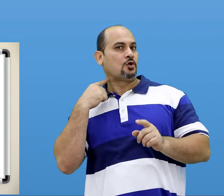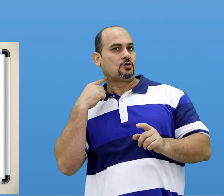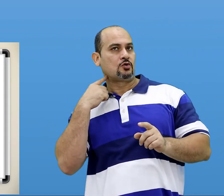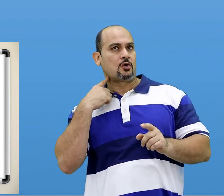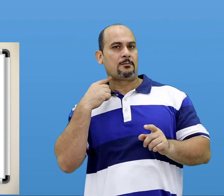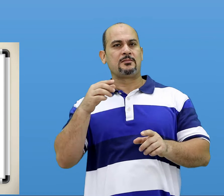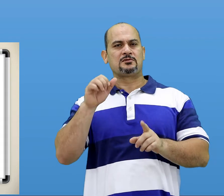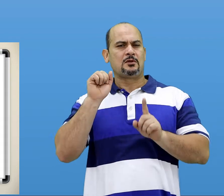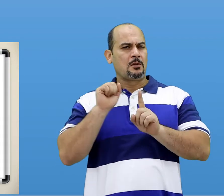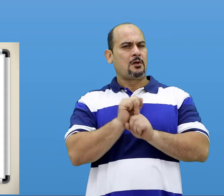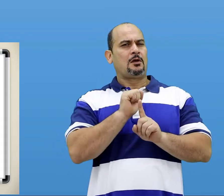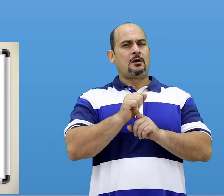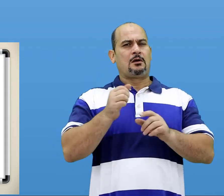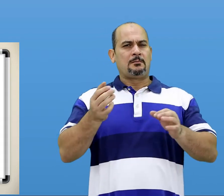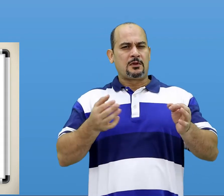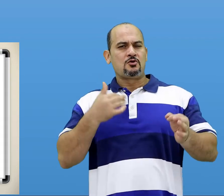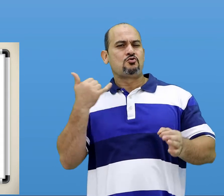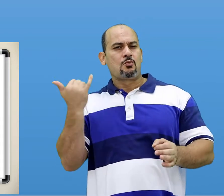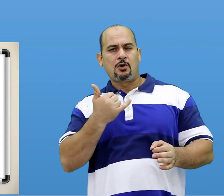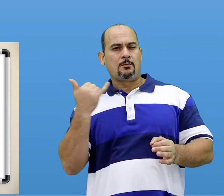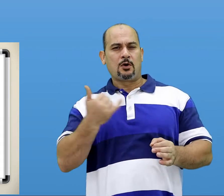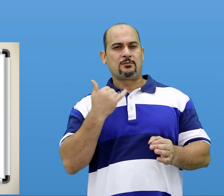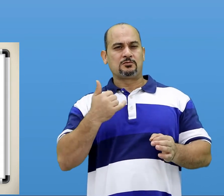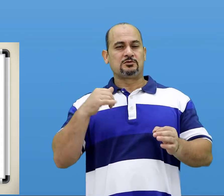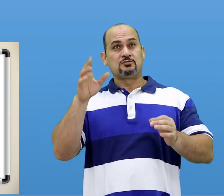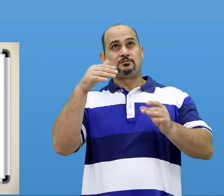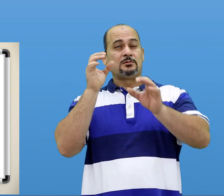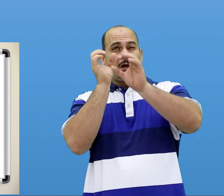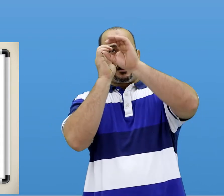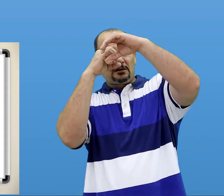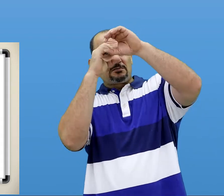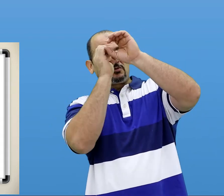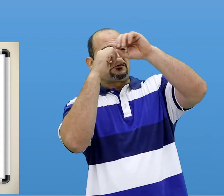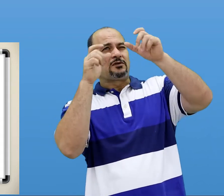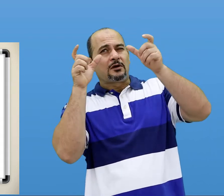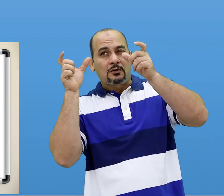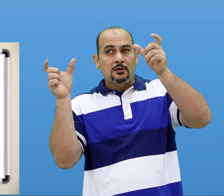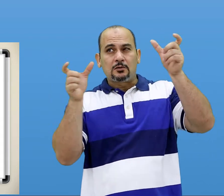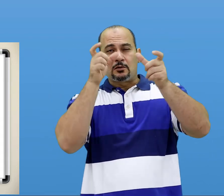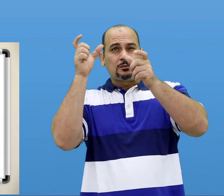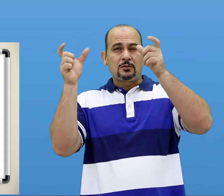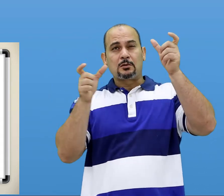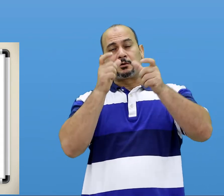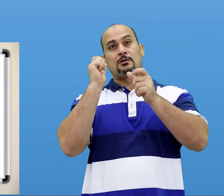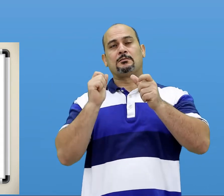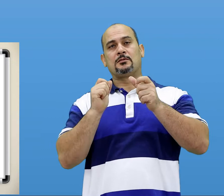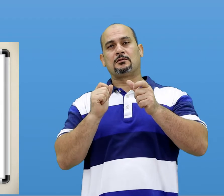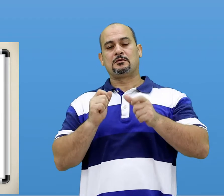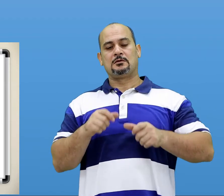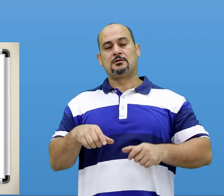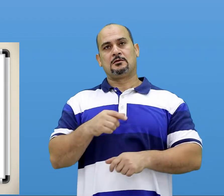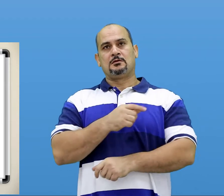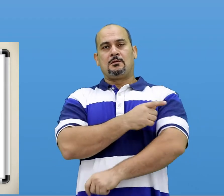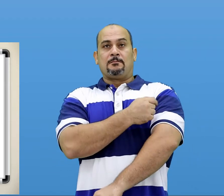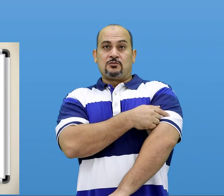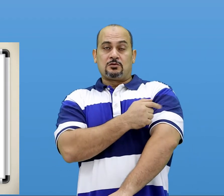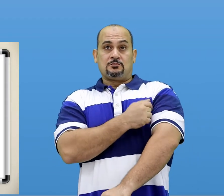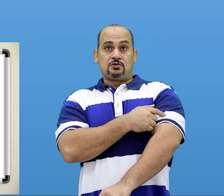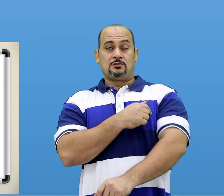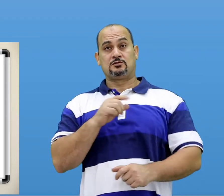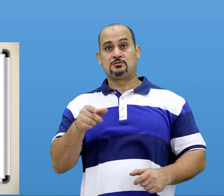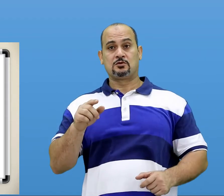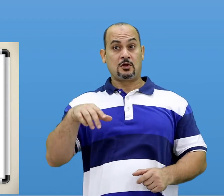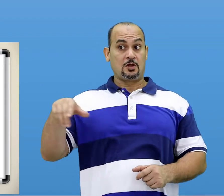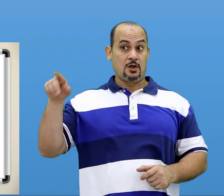science that is concerned with the phenomena of the atmosphere. Here's an example.